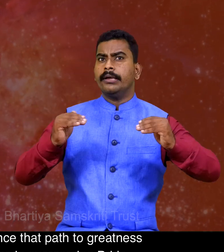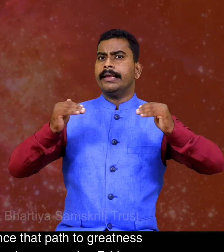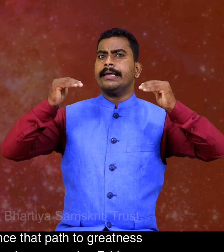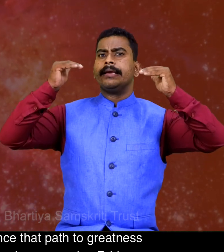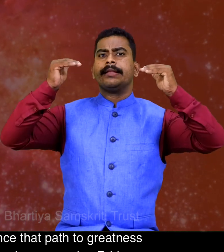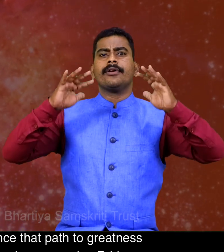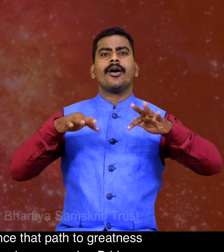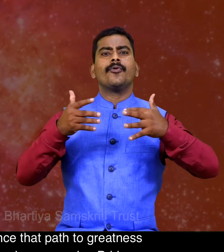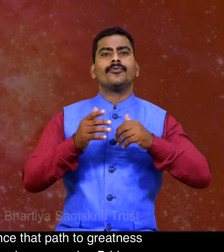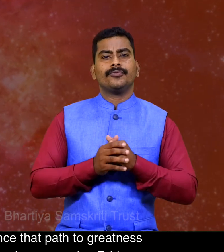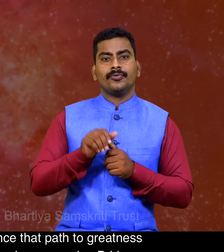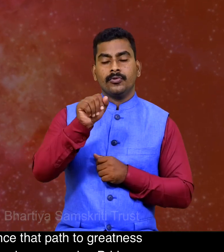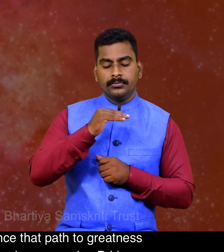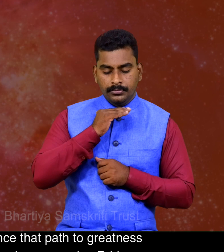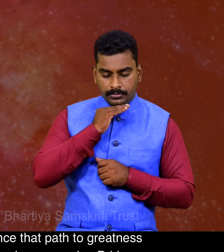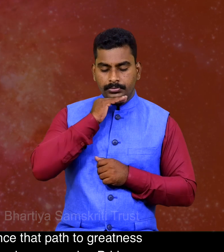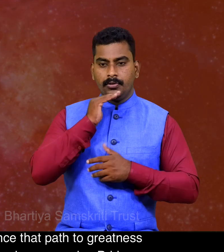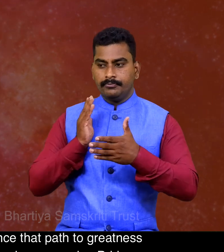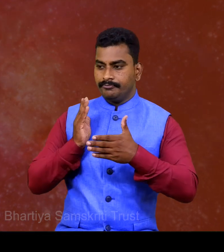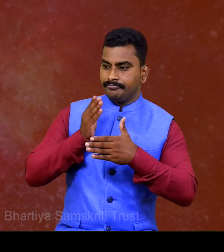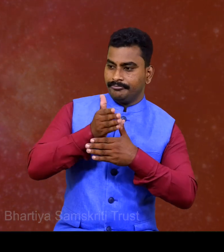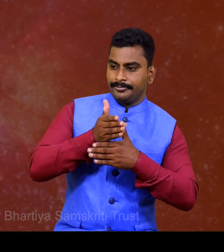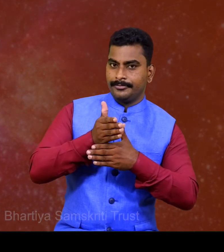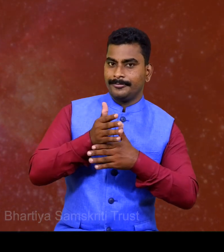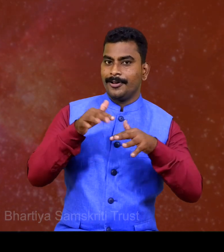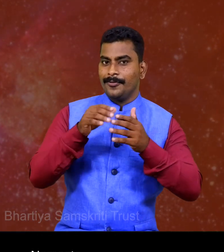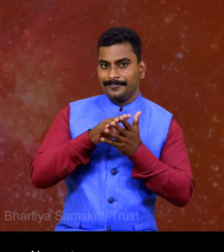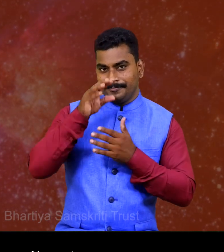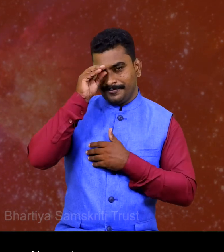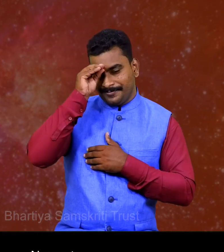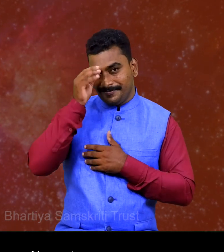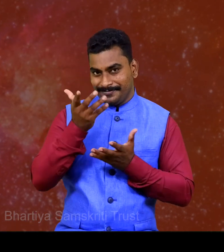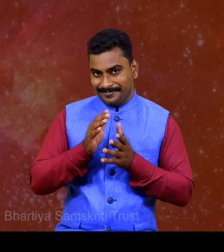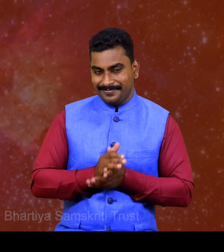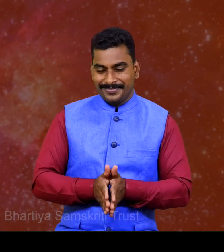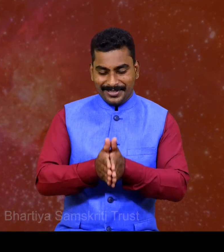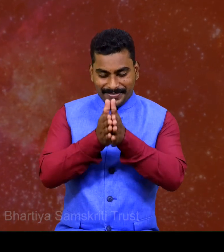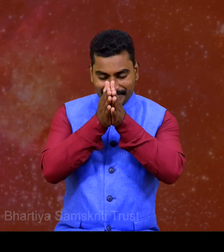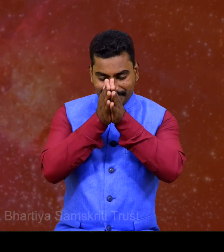in overcoming the pride or mother. Namaste.